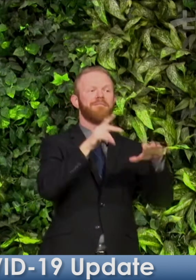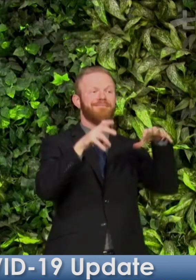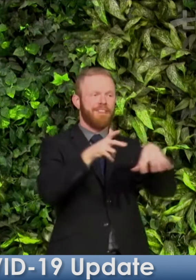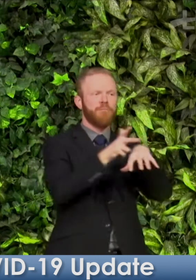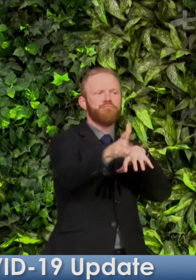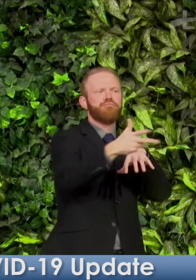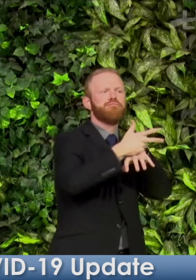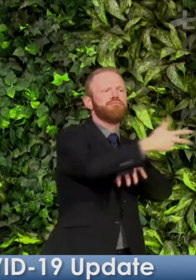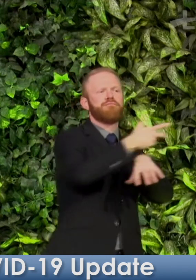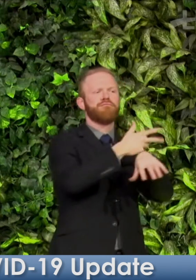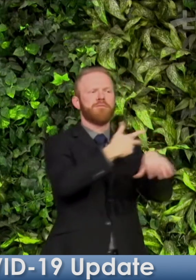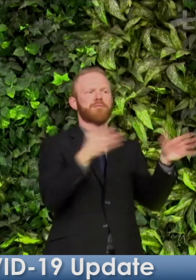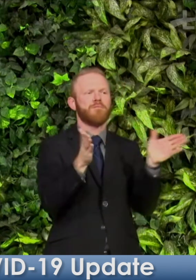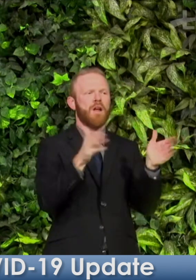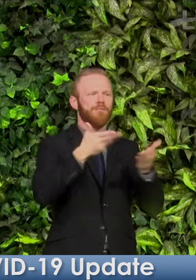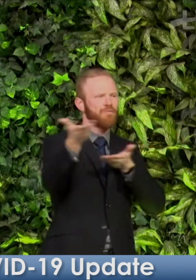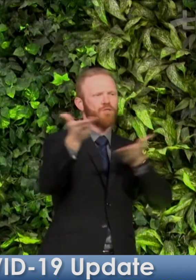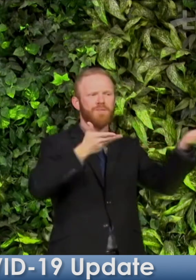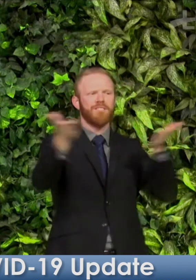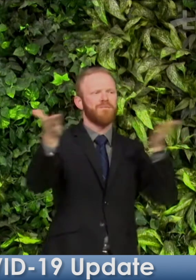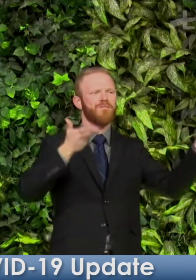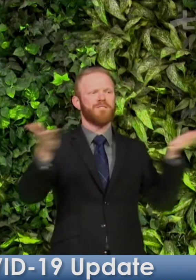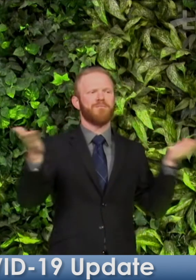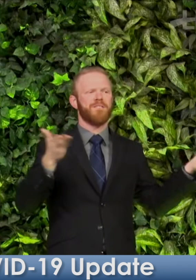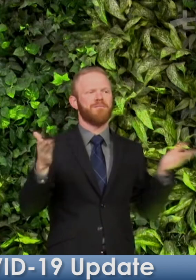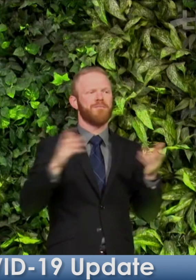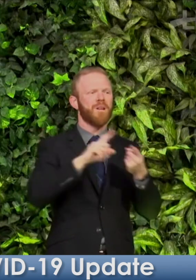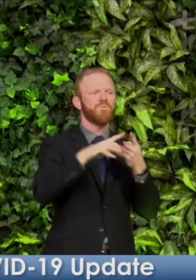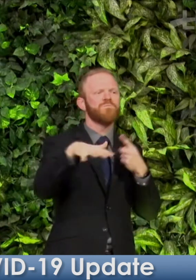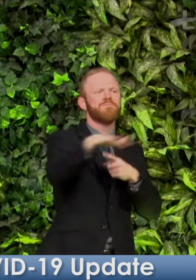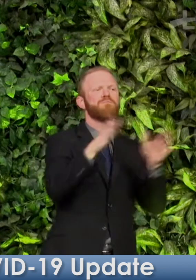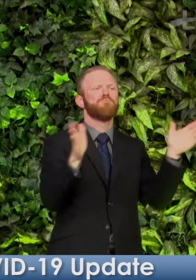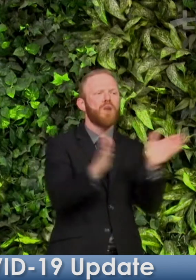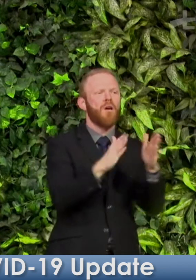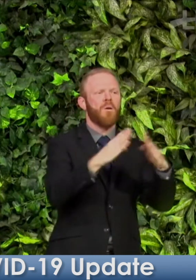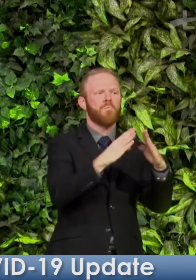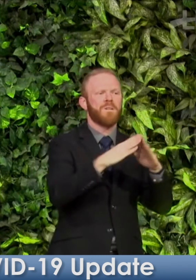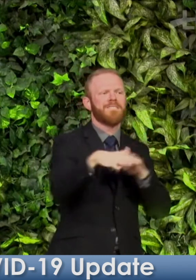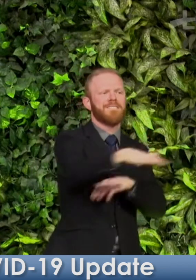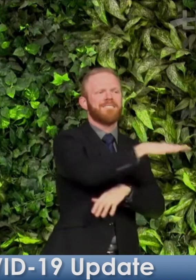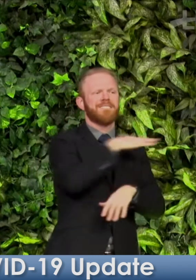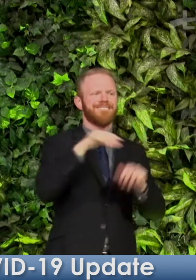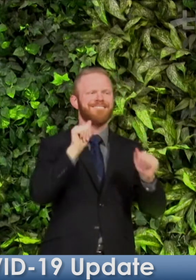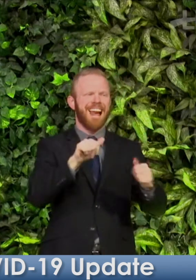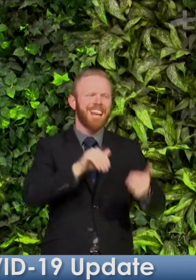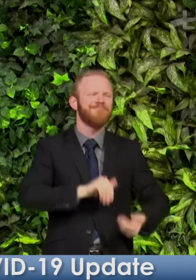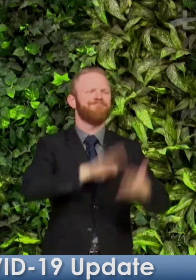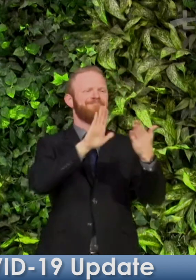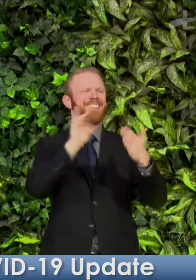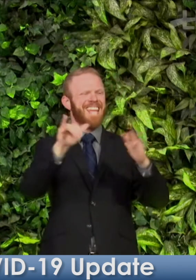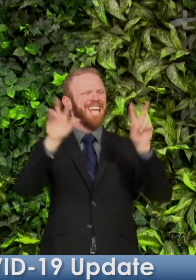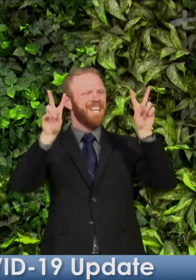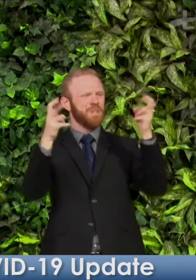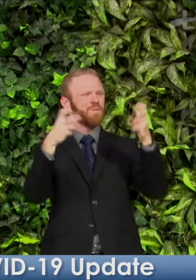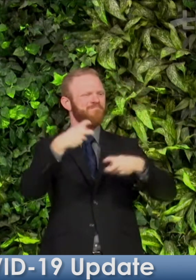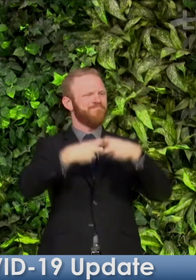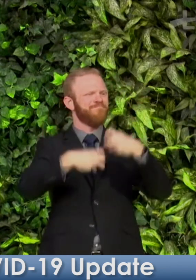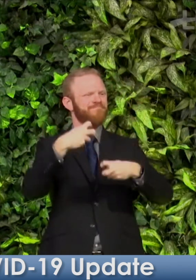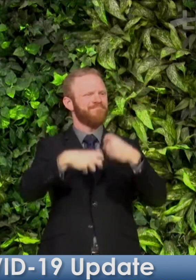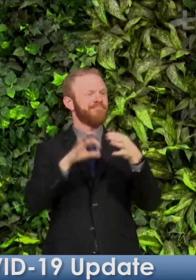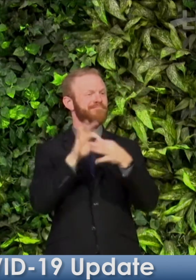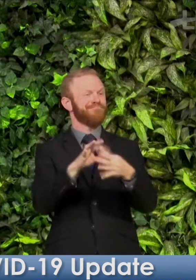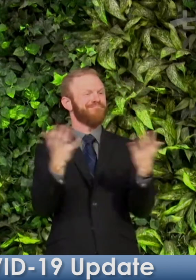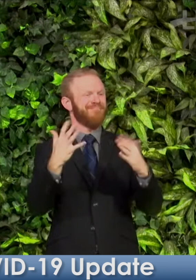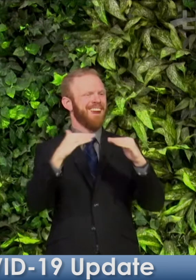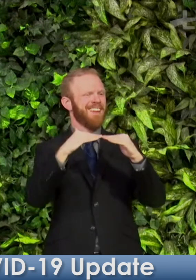larger sites so we could substantively address the issue of equity. And that's just a model, another example of some of the efforts we're doing to